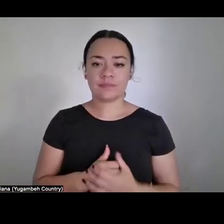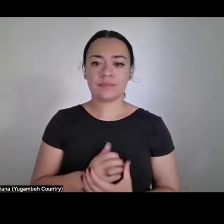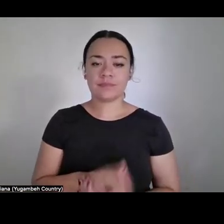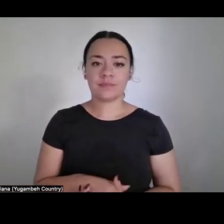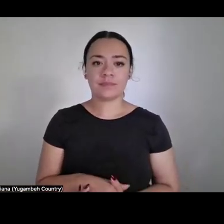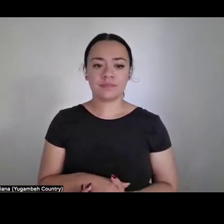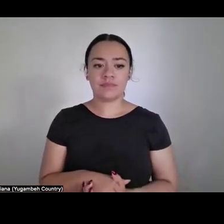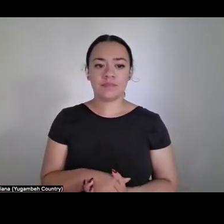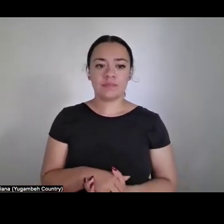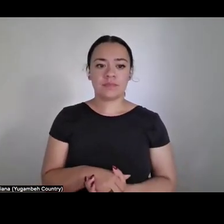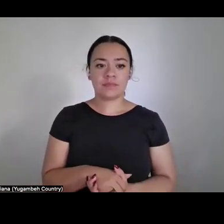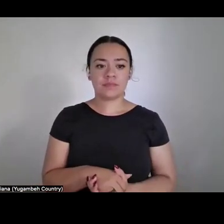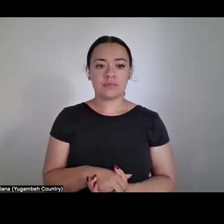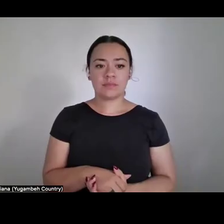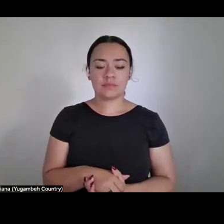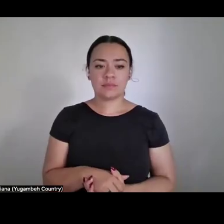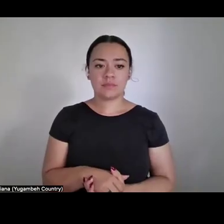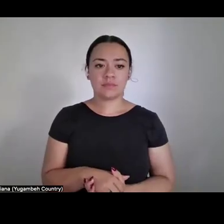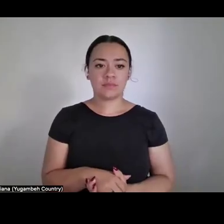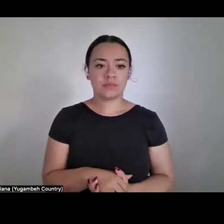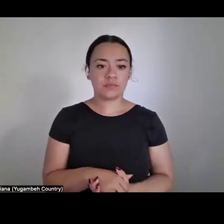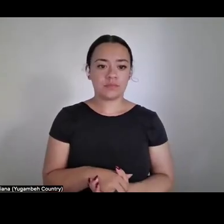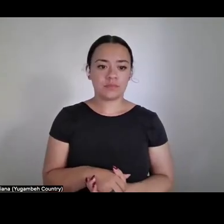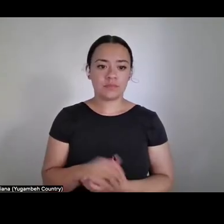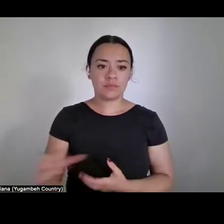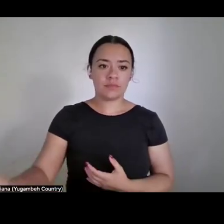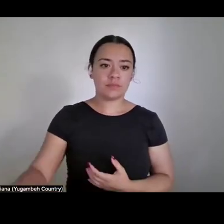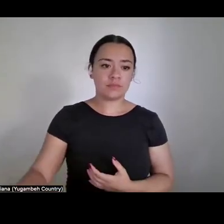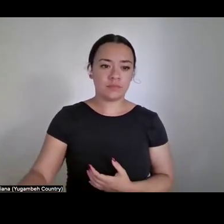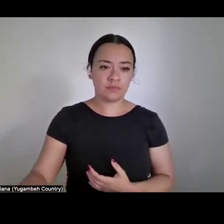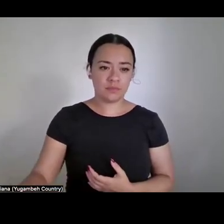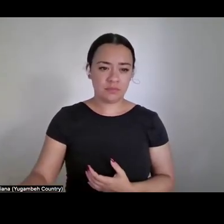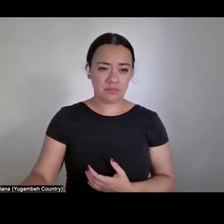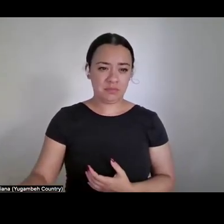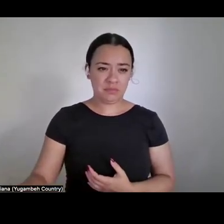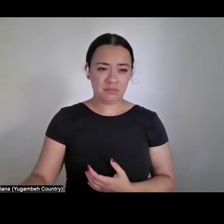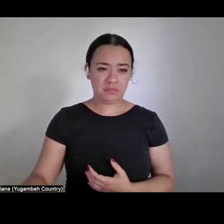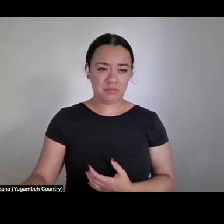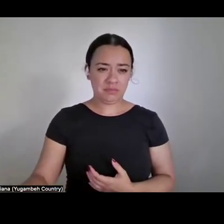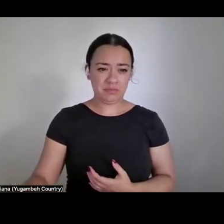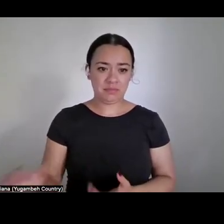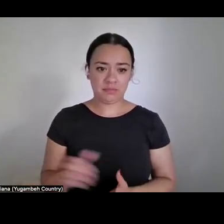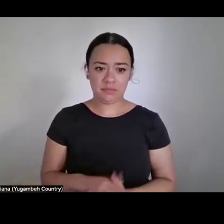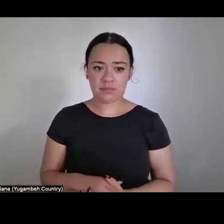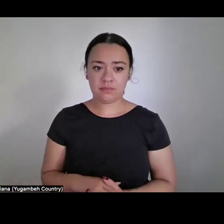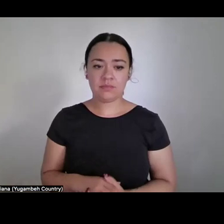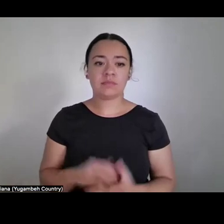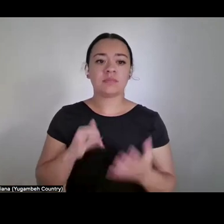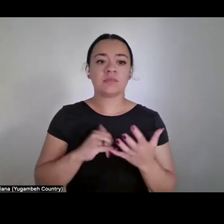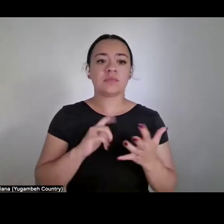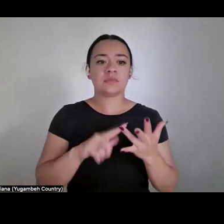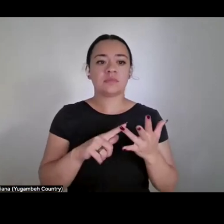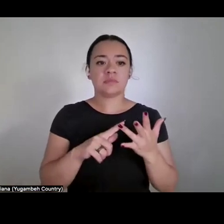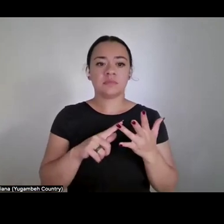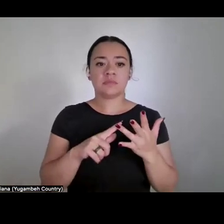There's definitely that. There's a couple of others also saying in relation to how RAA is part of that fellowship